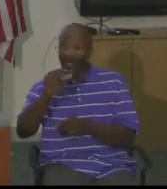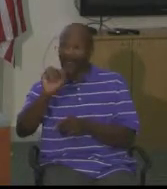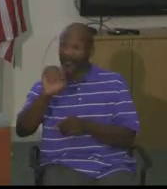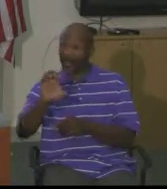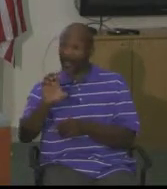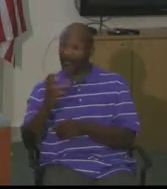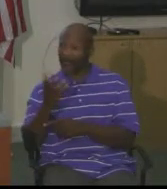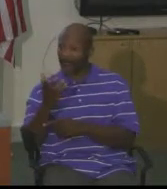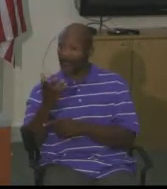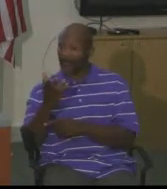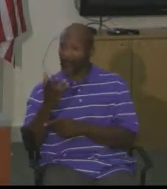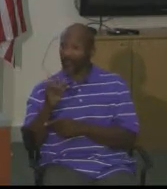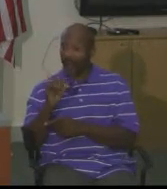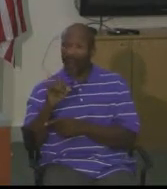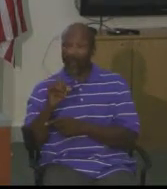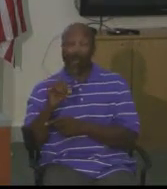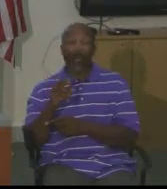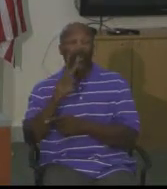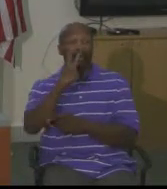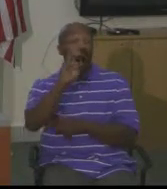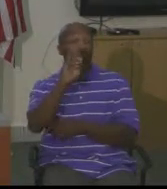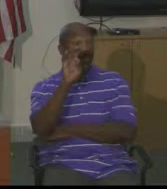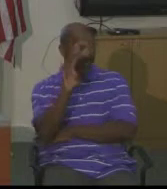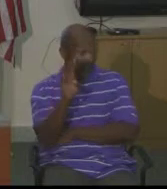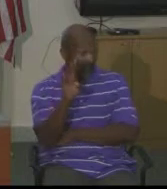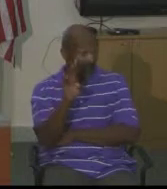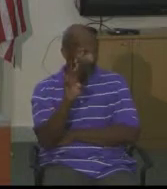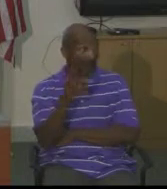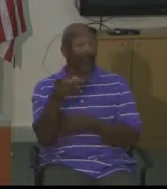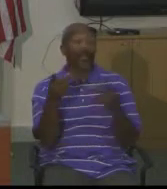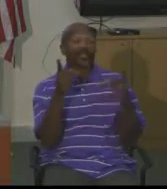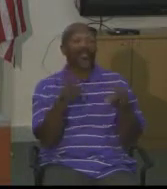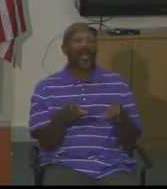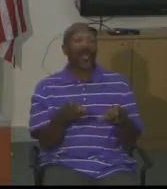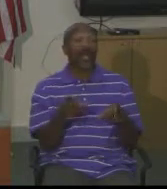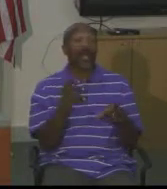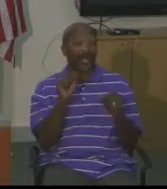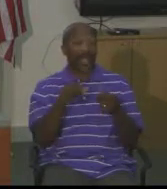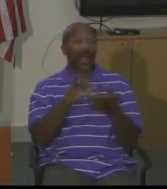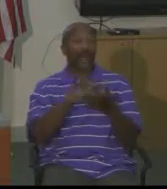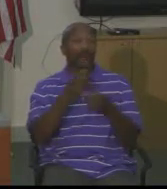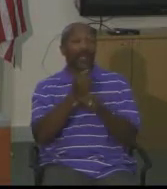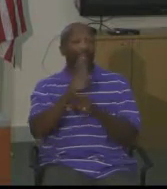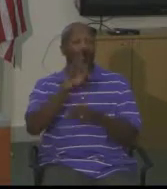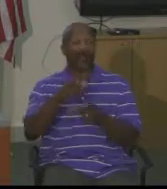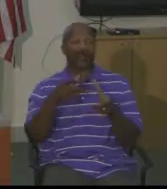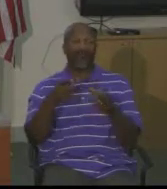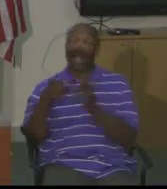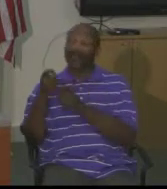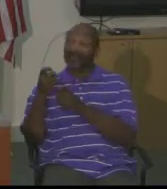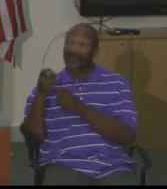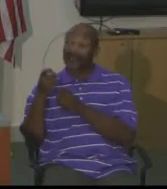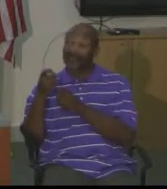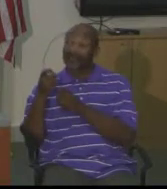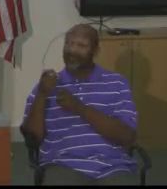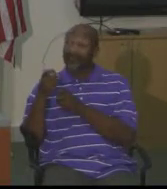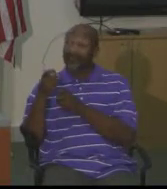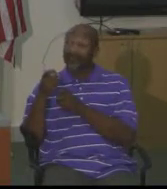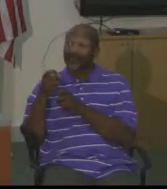In 2007, they decided that they could speed up the bus and they